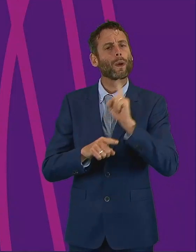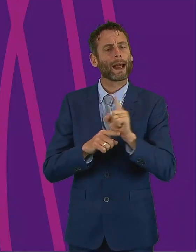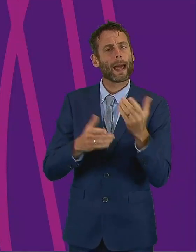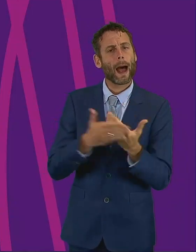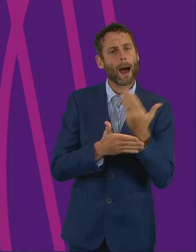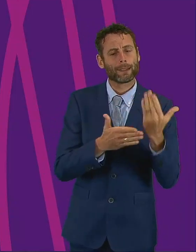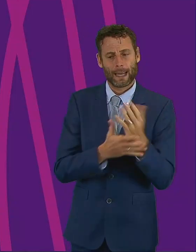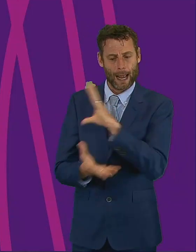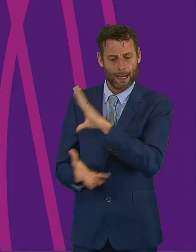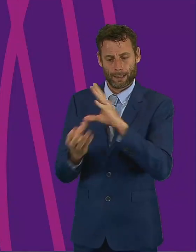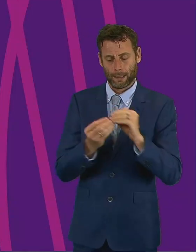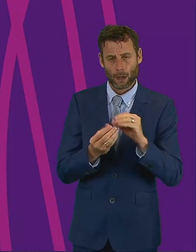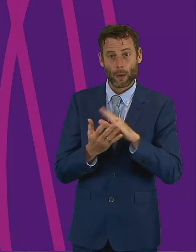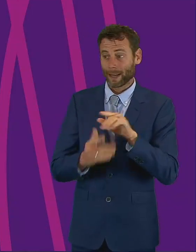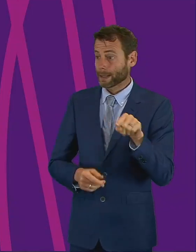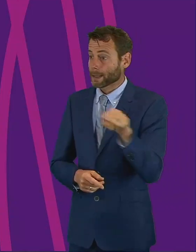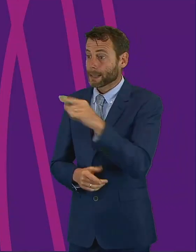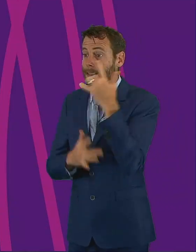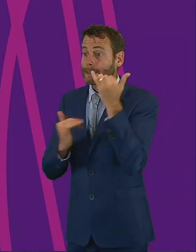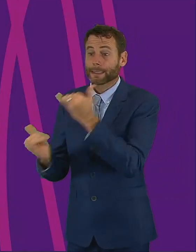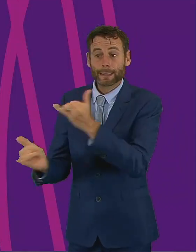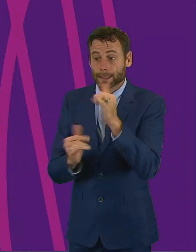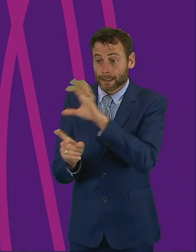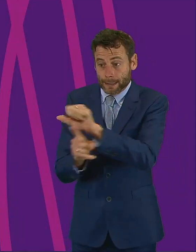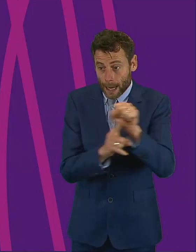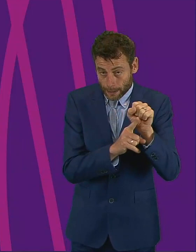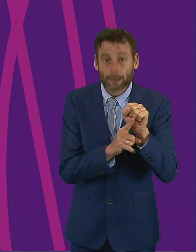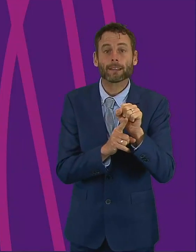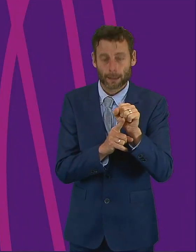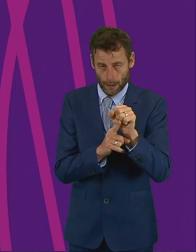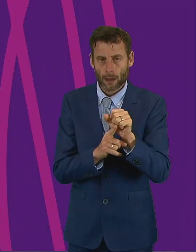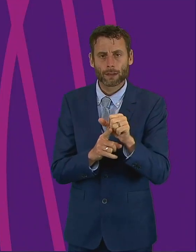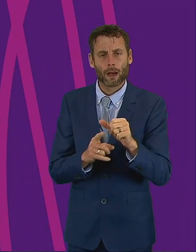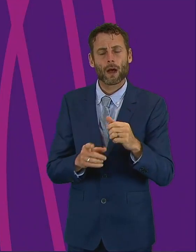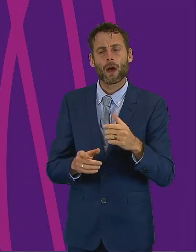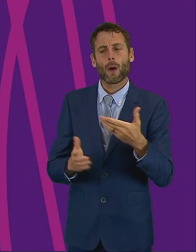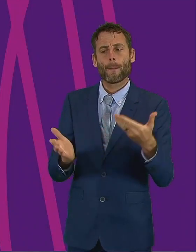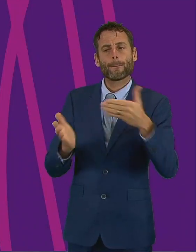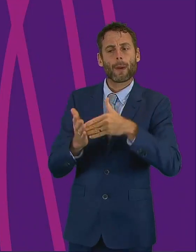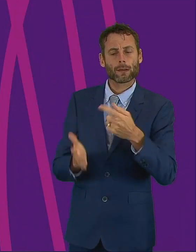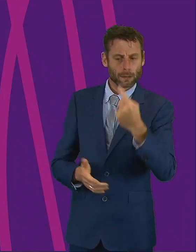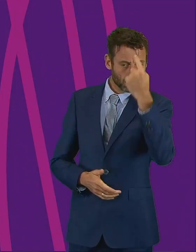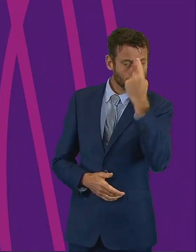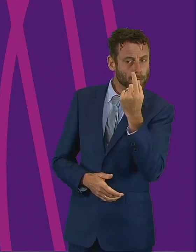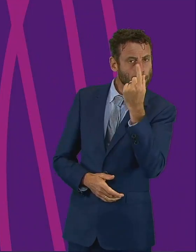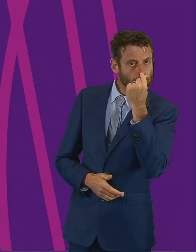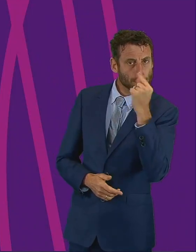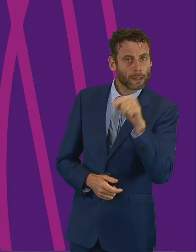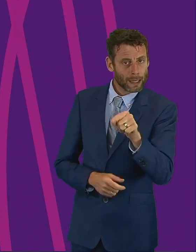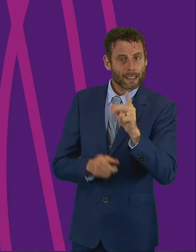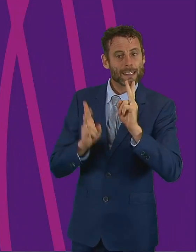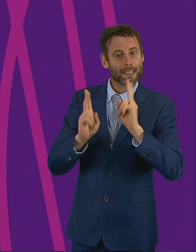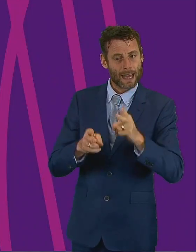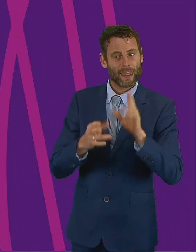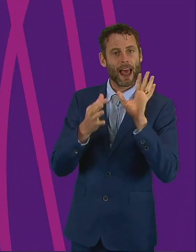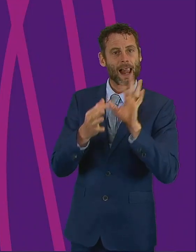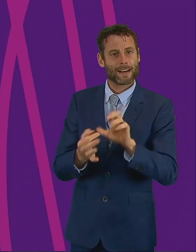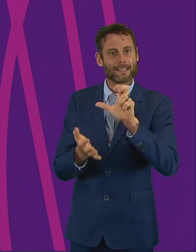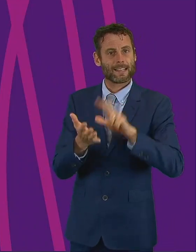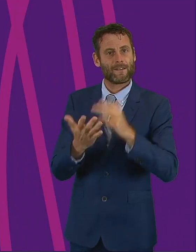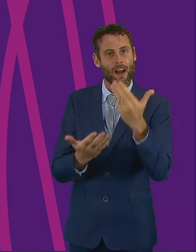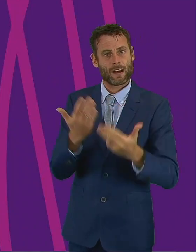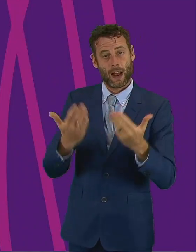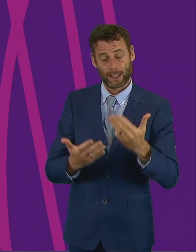through a test as having COVID, as our daily figures do, but also cases where COVID is a suspected or contributory cause of death. The